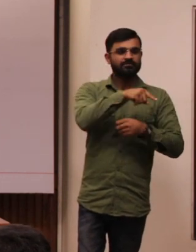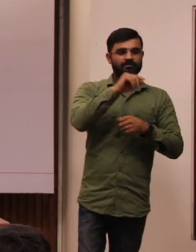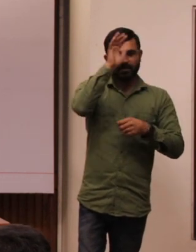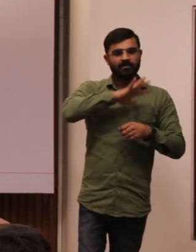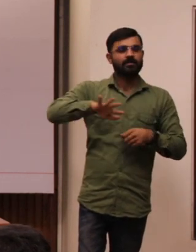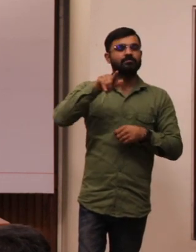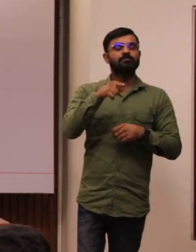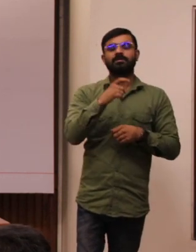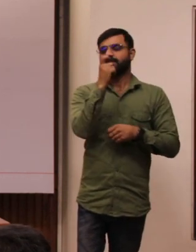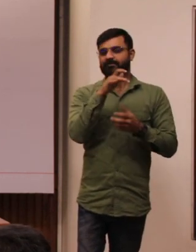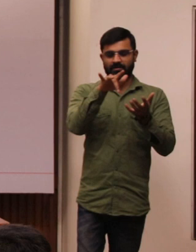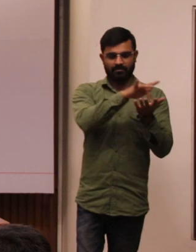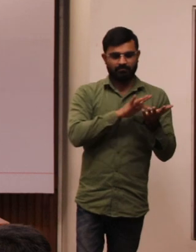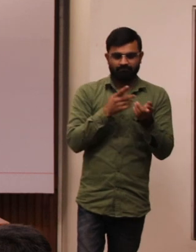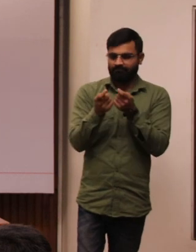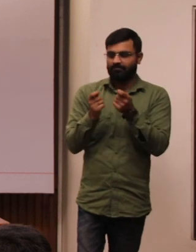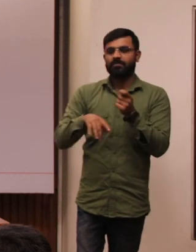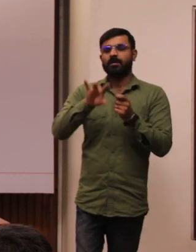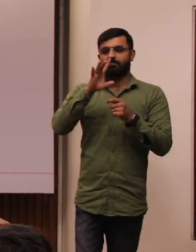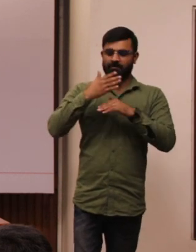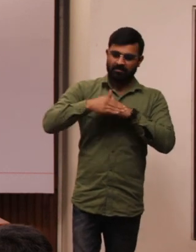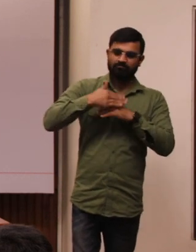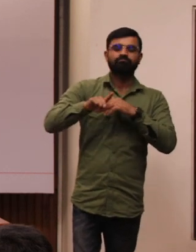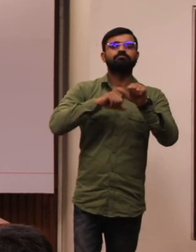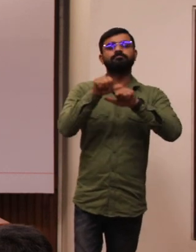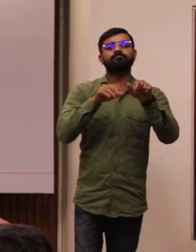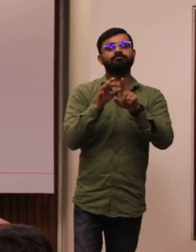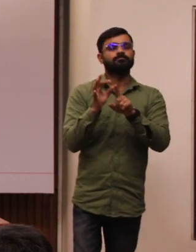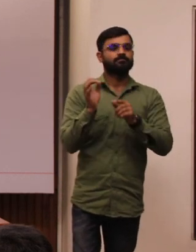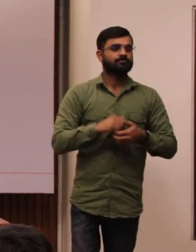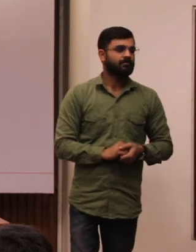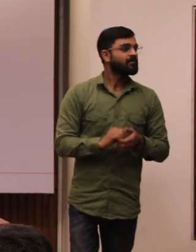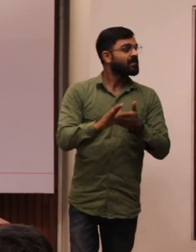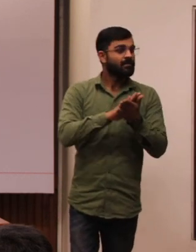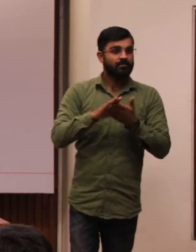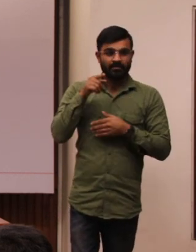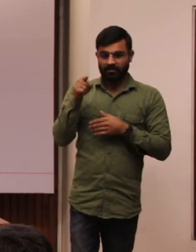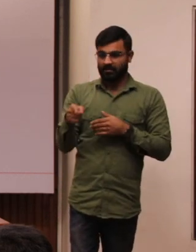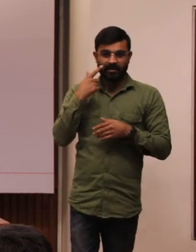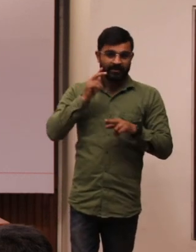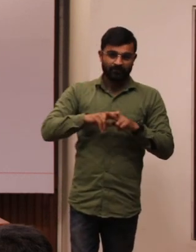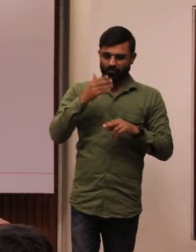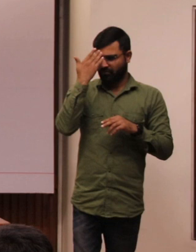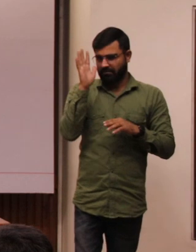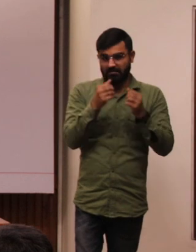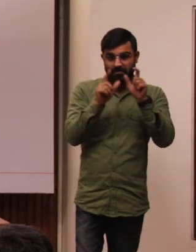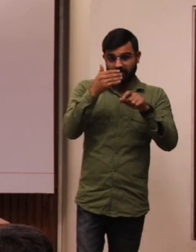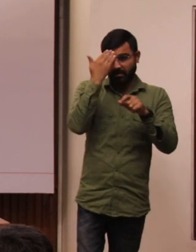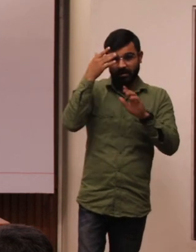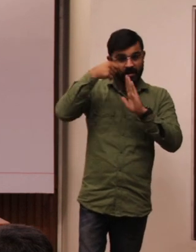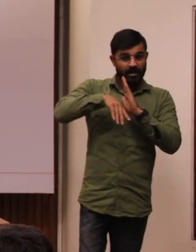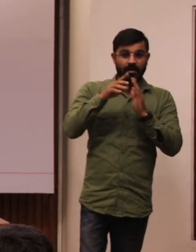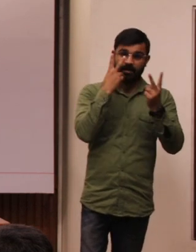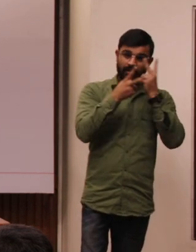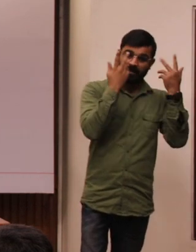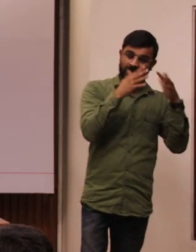7 biodiversity parks, 15 are in process. And so basically, if you go, I don't know how many of you went to this